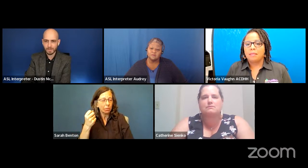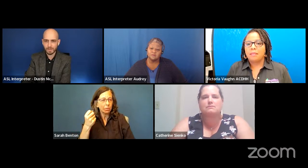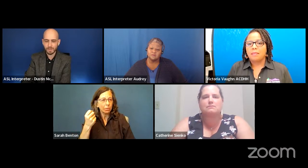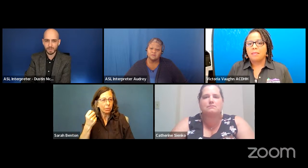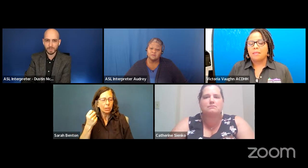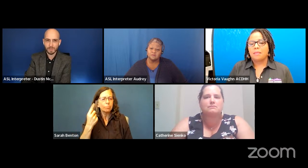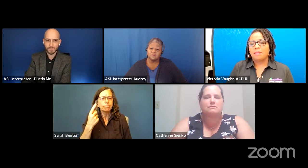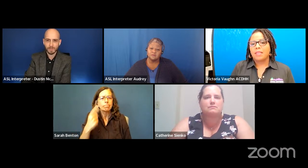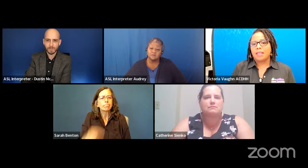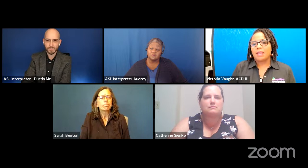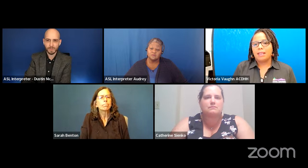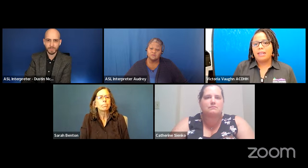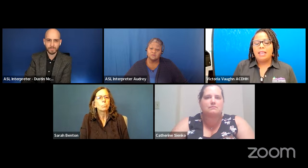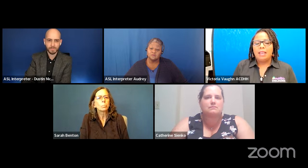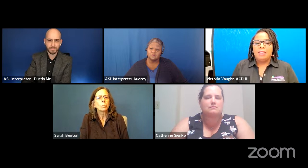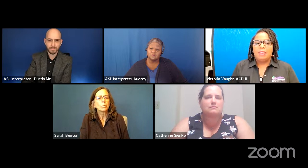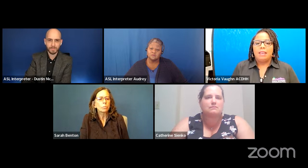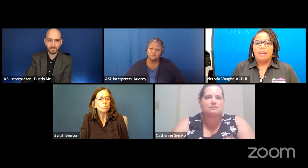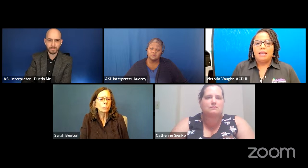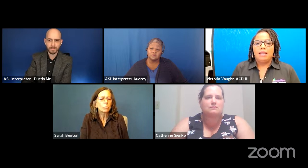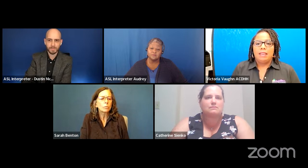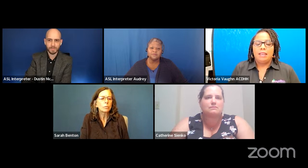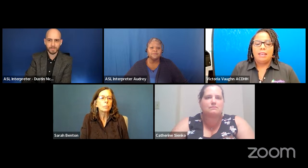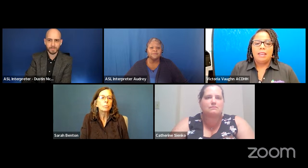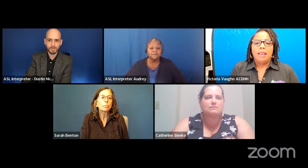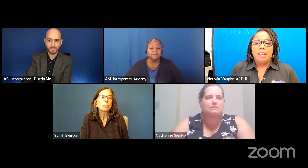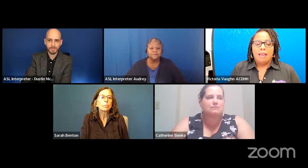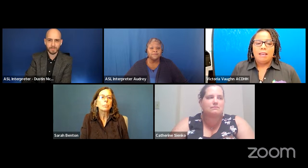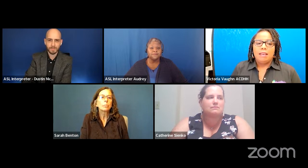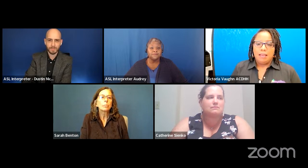And it said Victoria was involved.